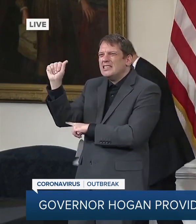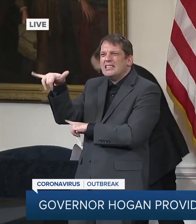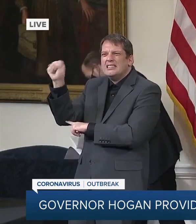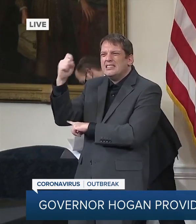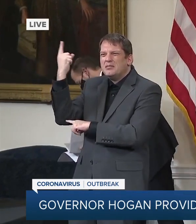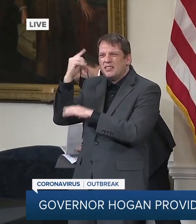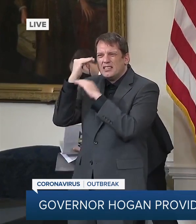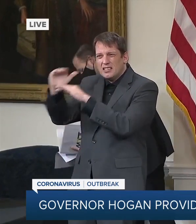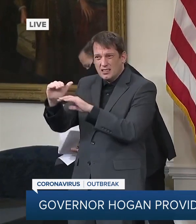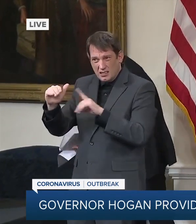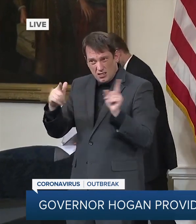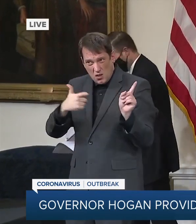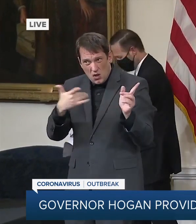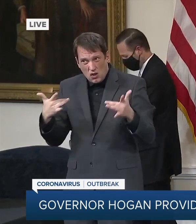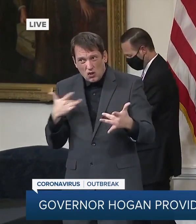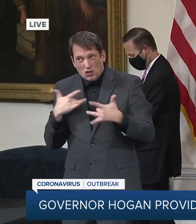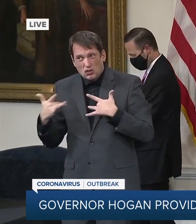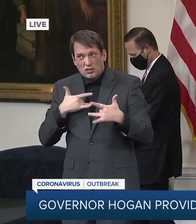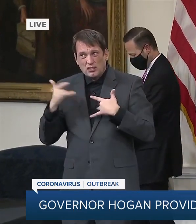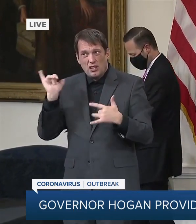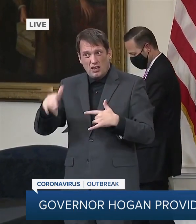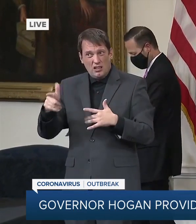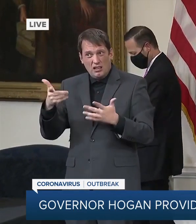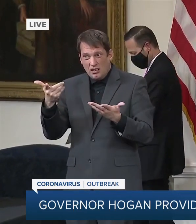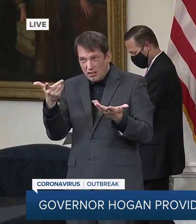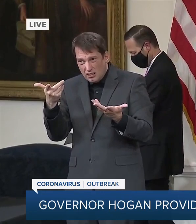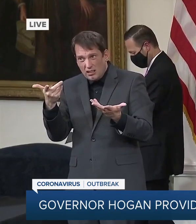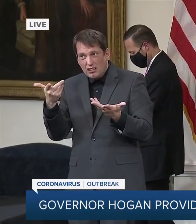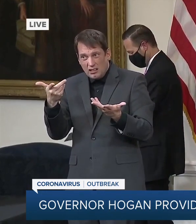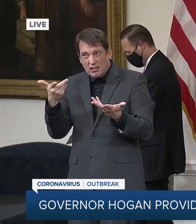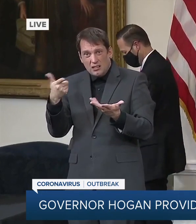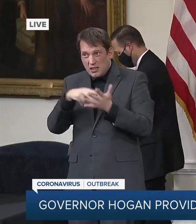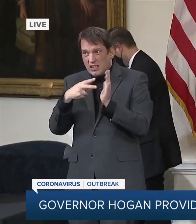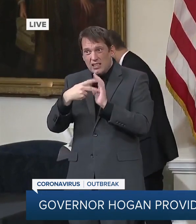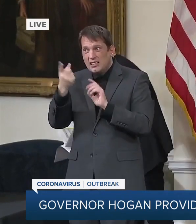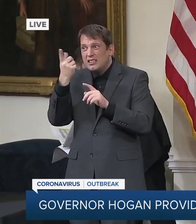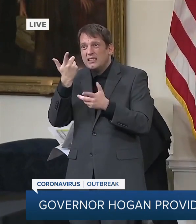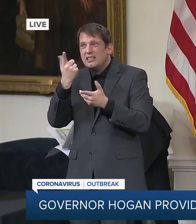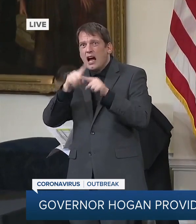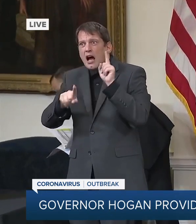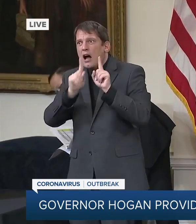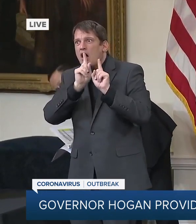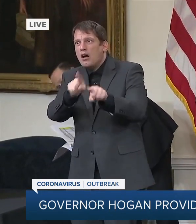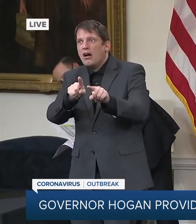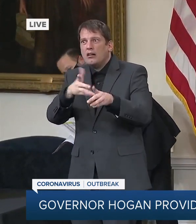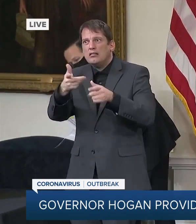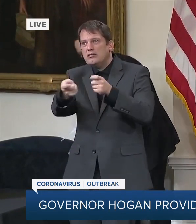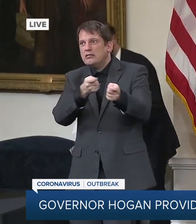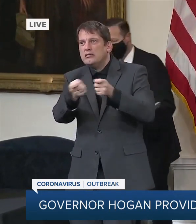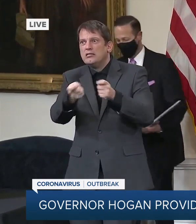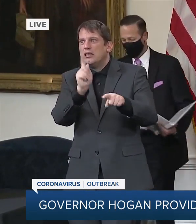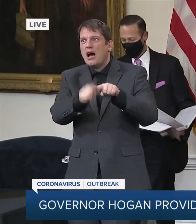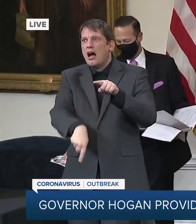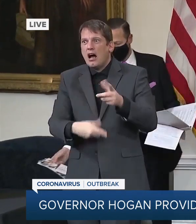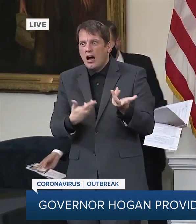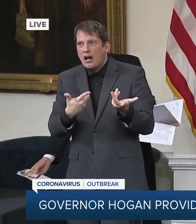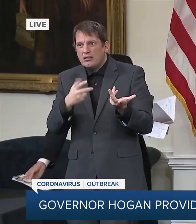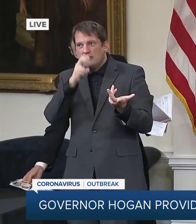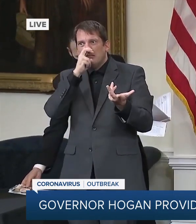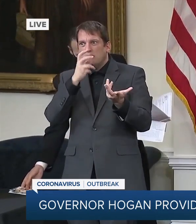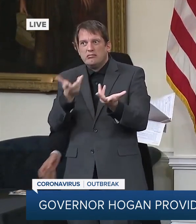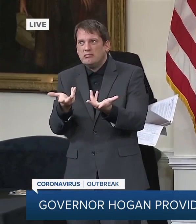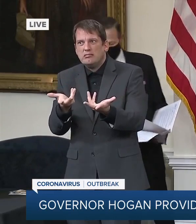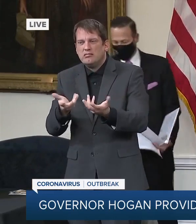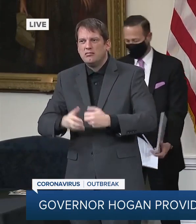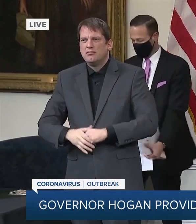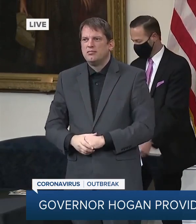any way your ability to impose additional restrictions or handcuff locals in imposing tougher restrictions as they move forward?